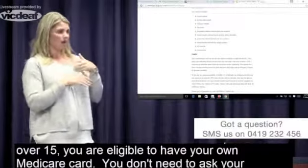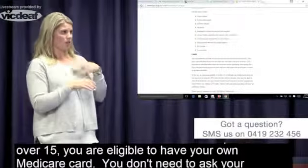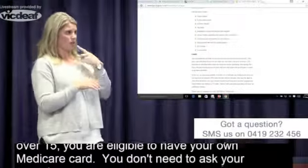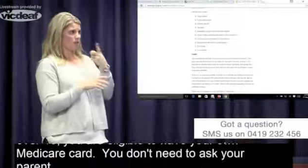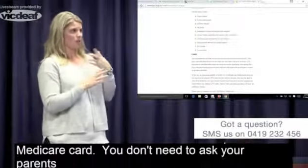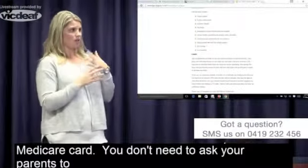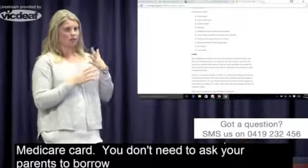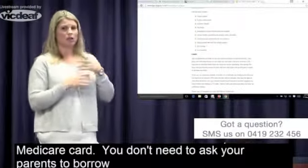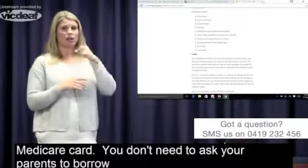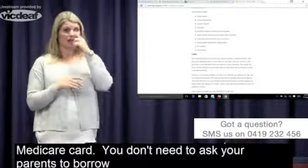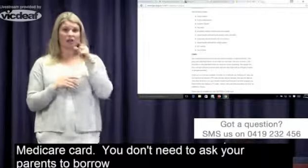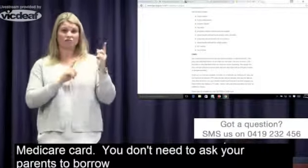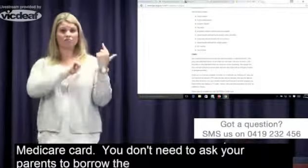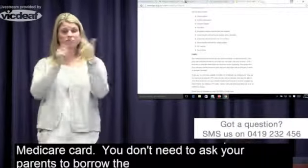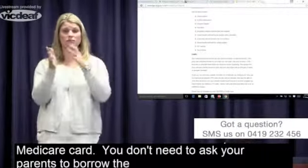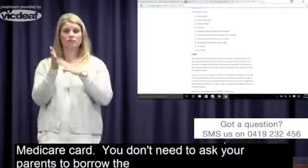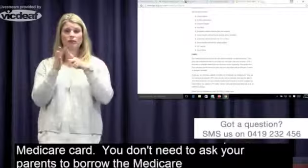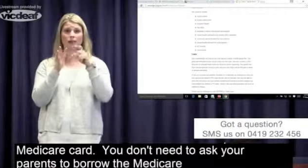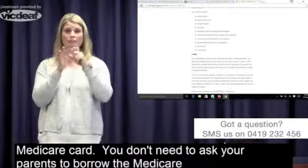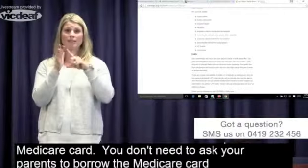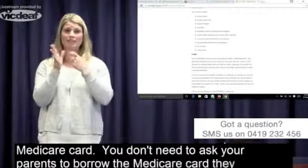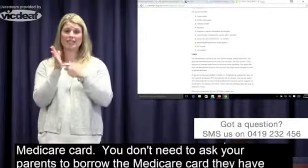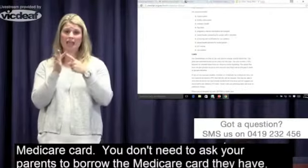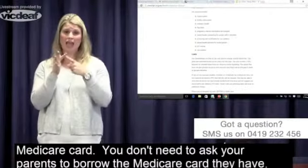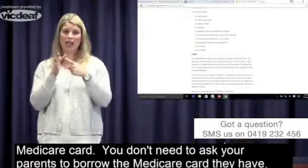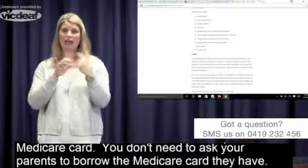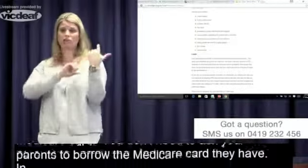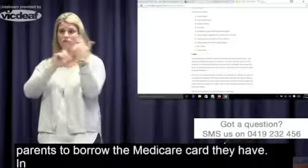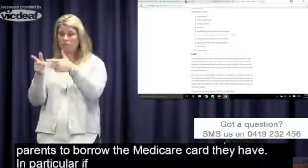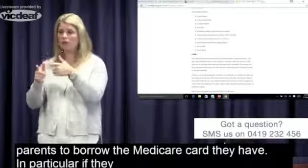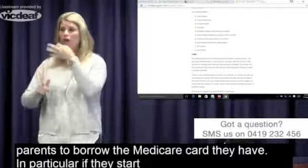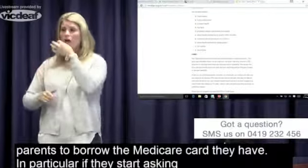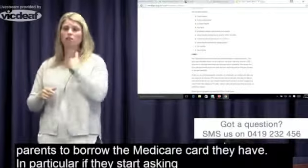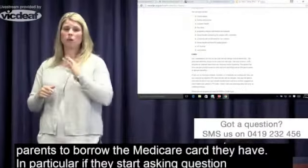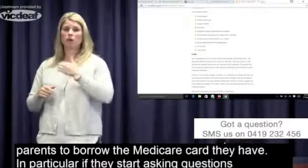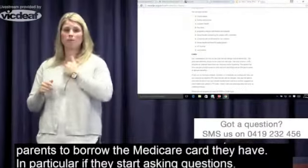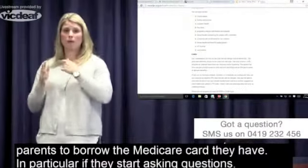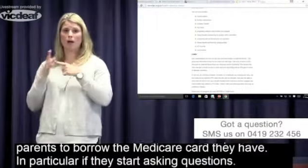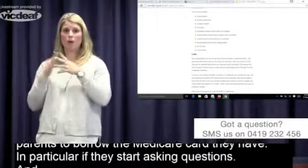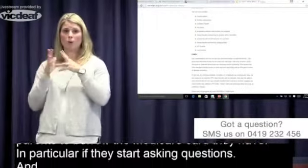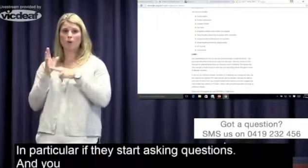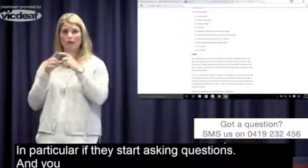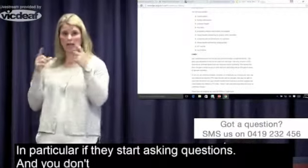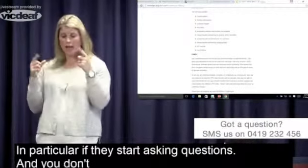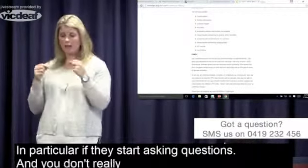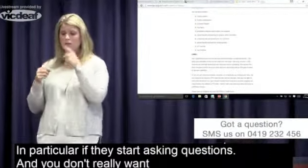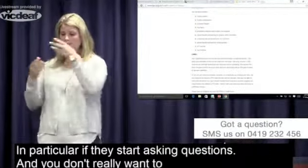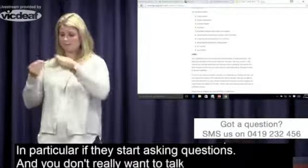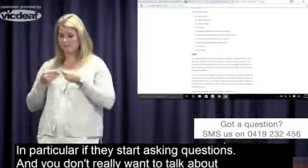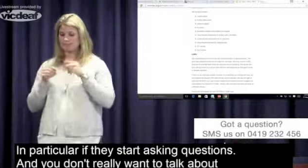have. And particularly if they start asking questions and you don't really want to talk about it with them, then you're better off getting your